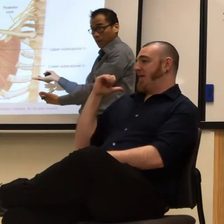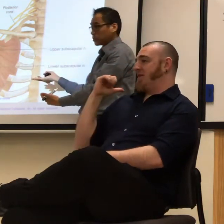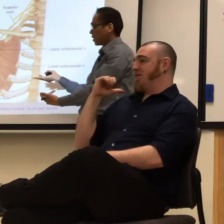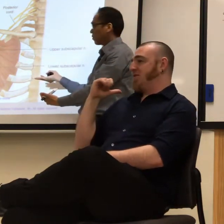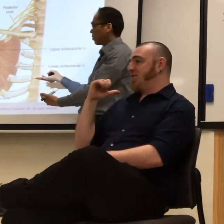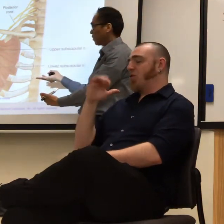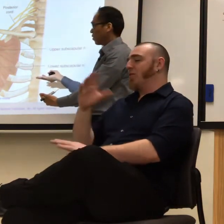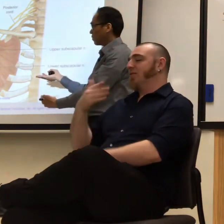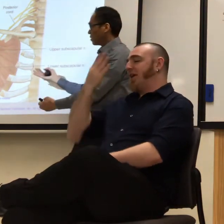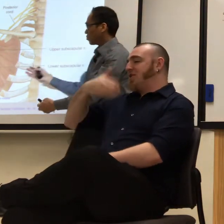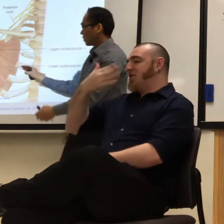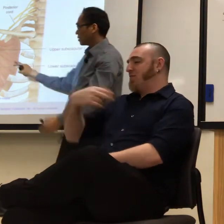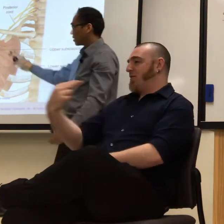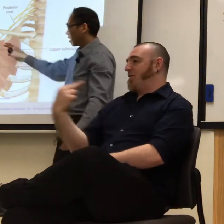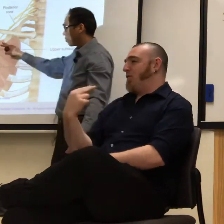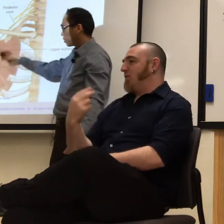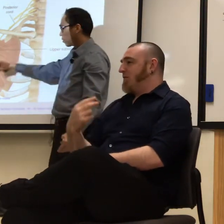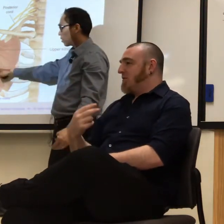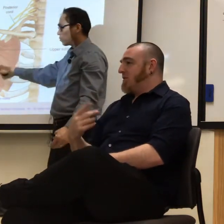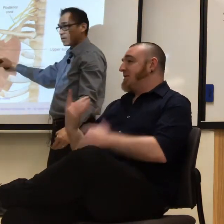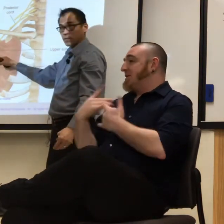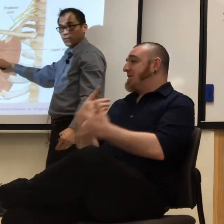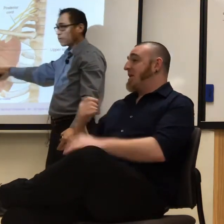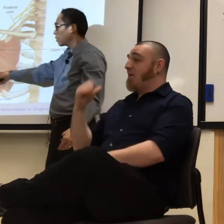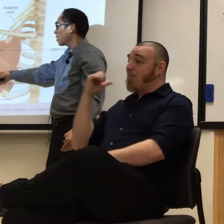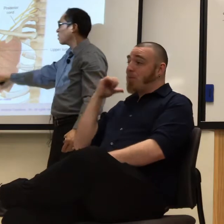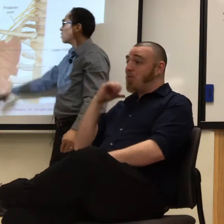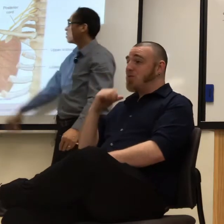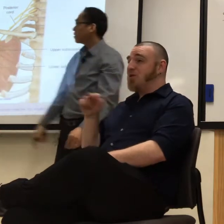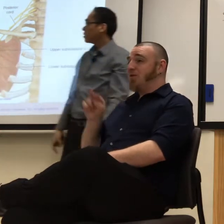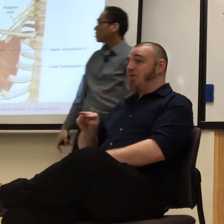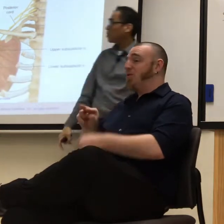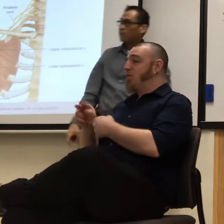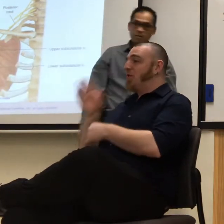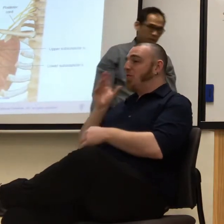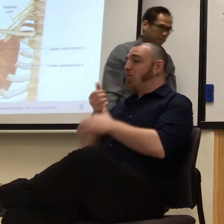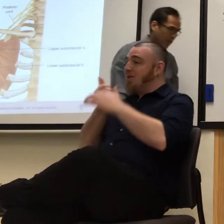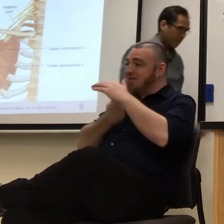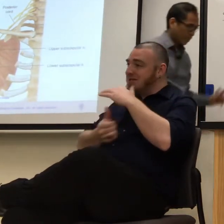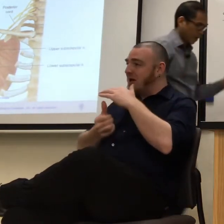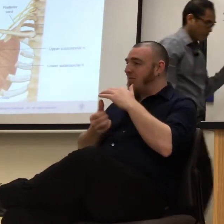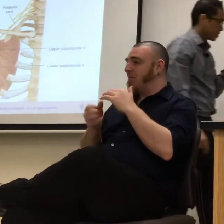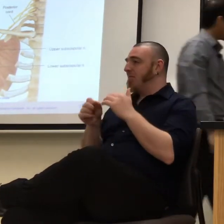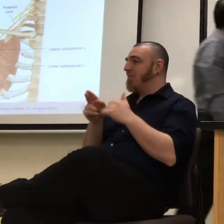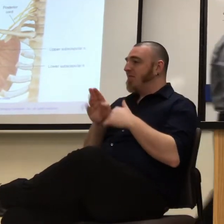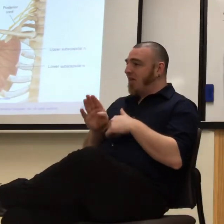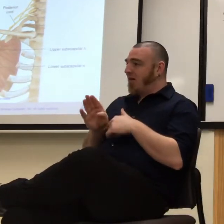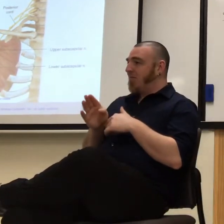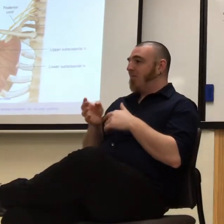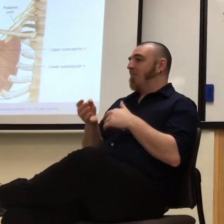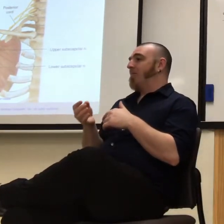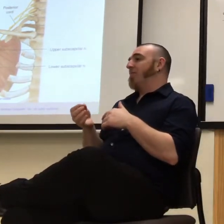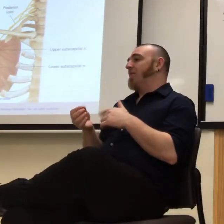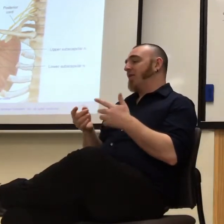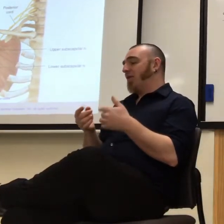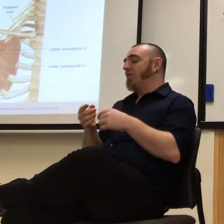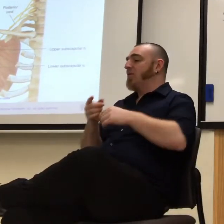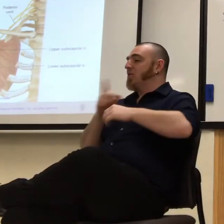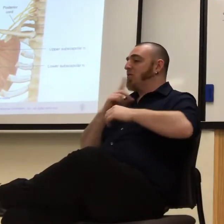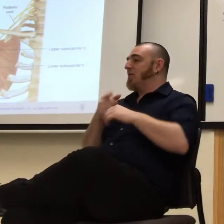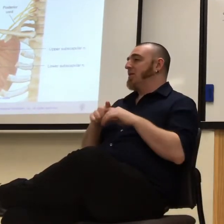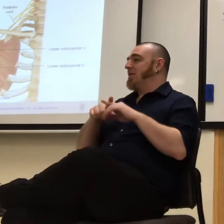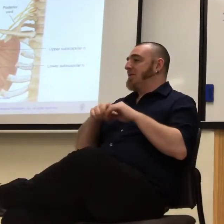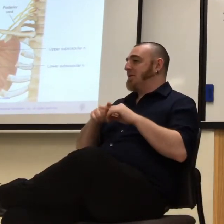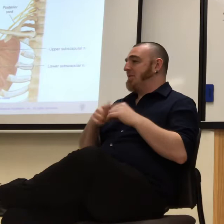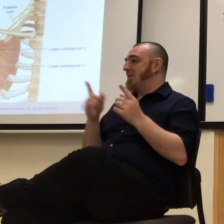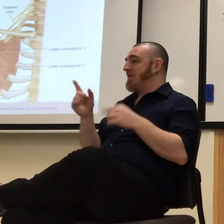in a posterior view, and these would be sub or underneath. So subscapularis, teres major, innervated by